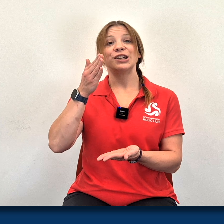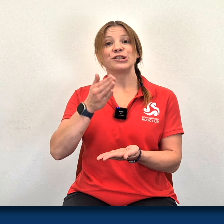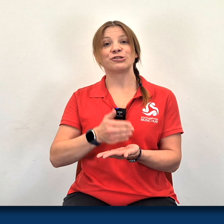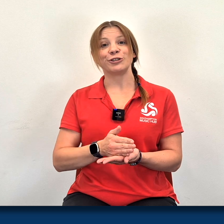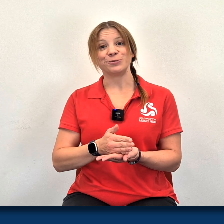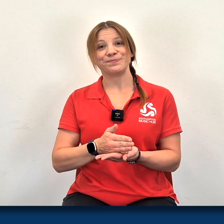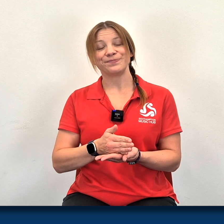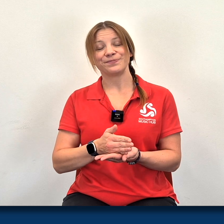True.